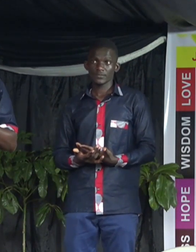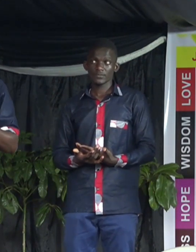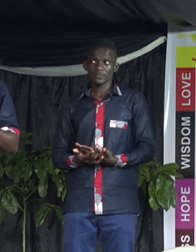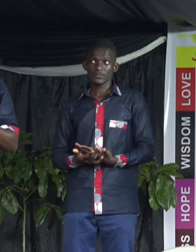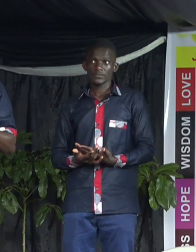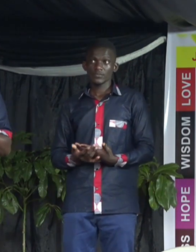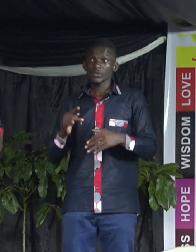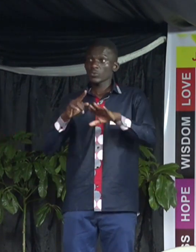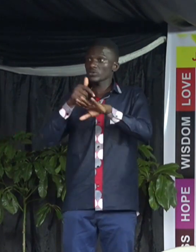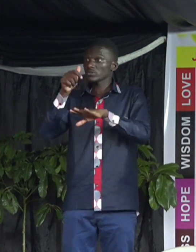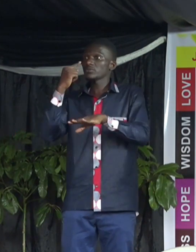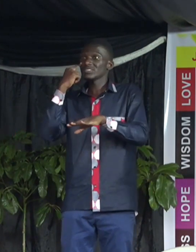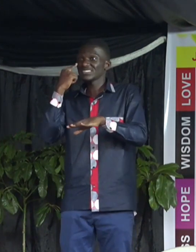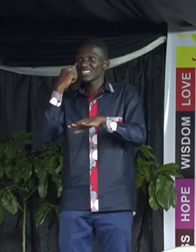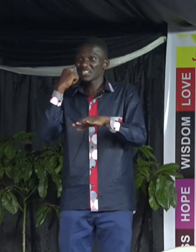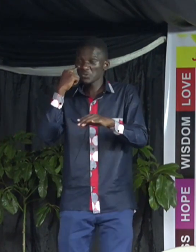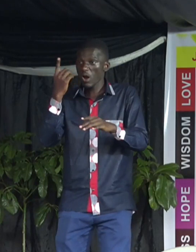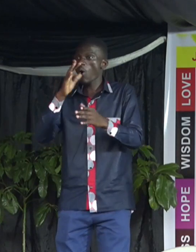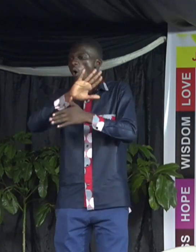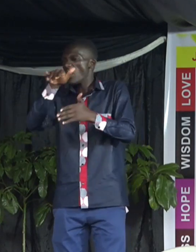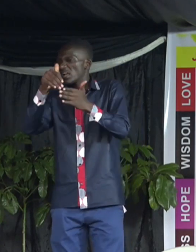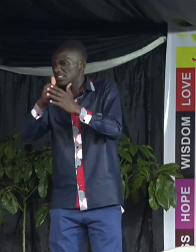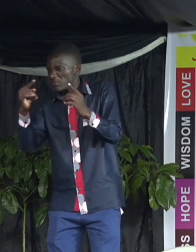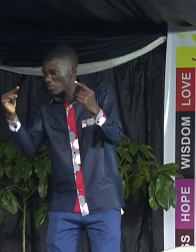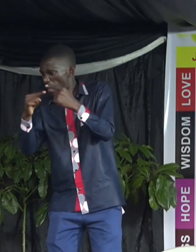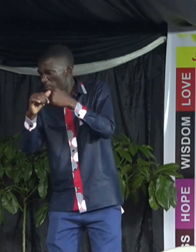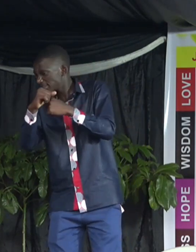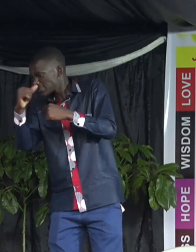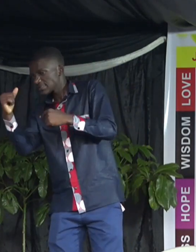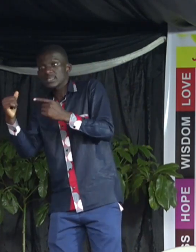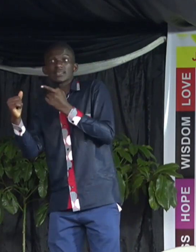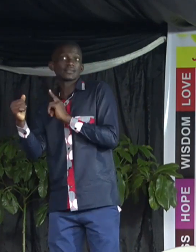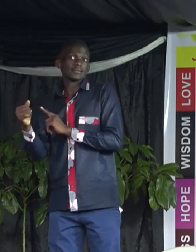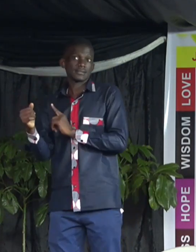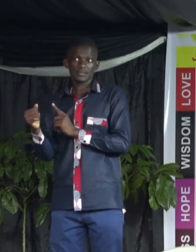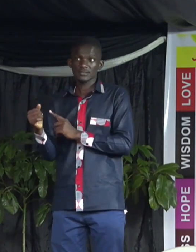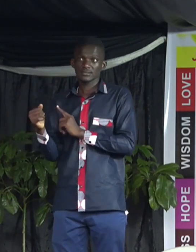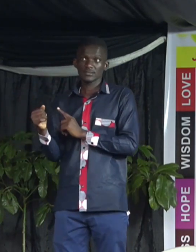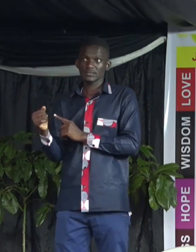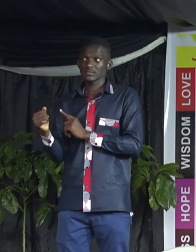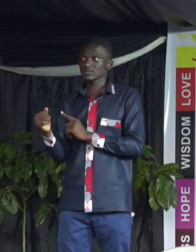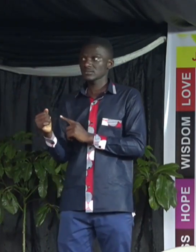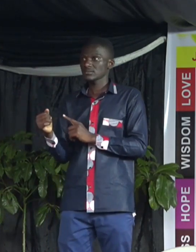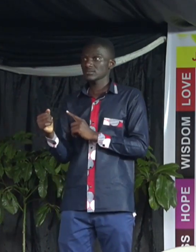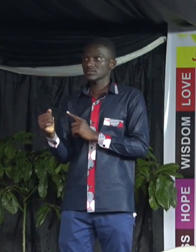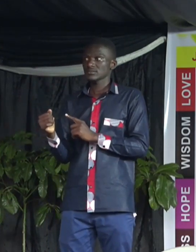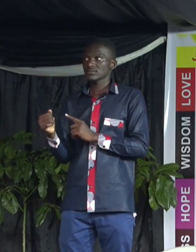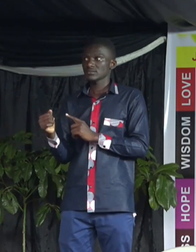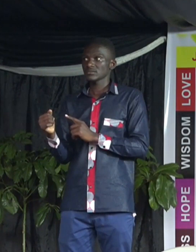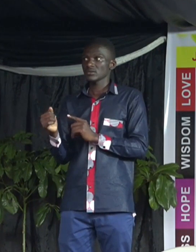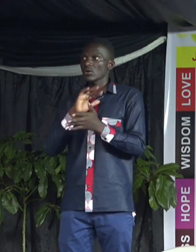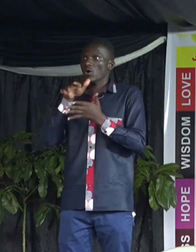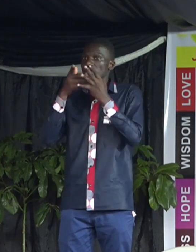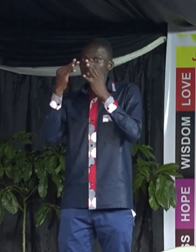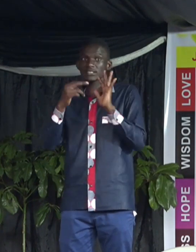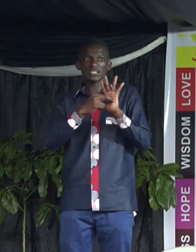Kasa wesanga ngoli ku opposing side buli kisera. Once you find yourself always on the opposing side, gwe buli